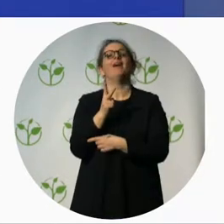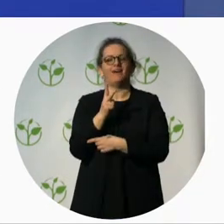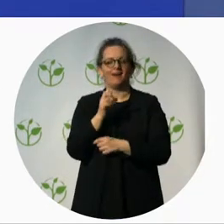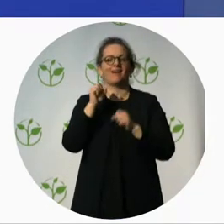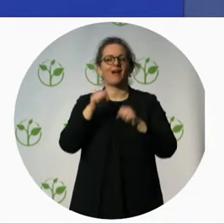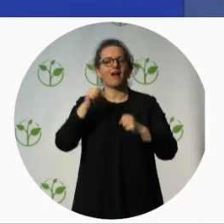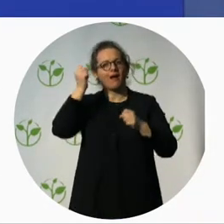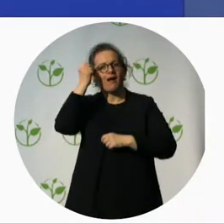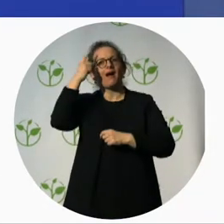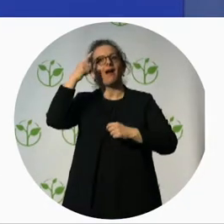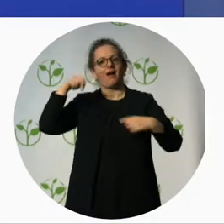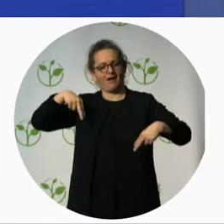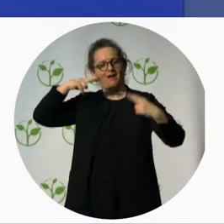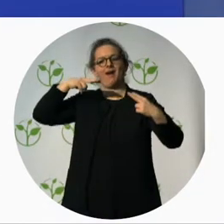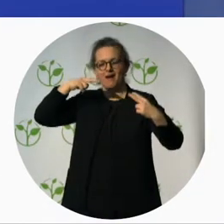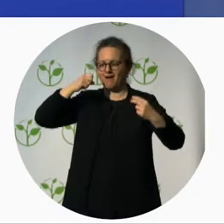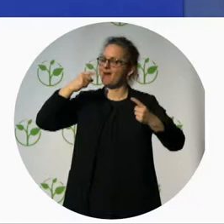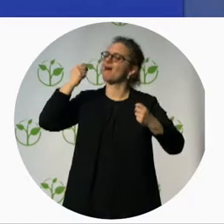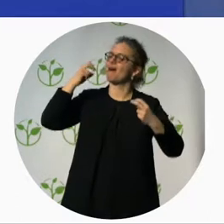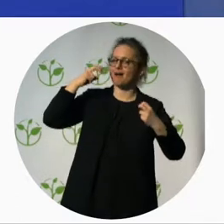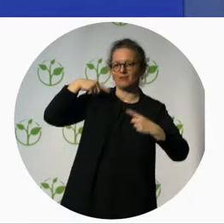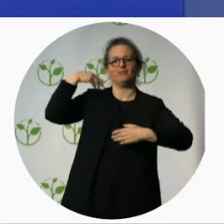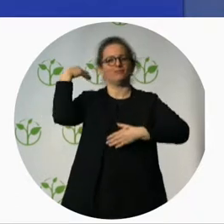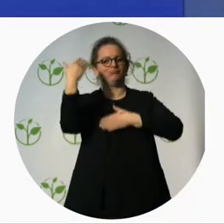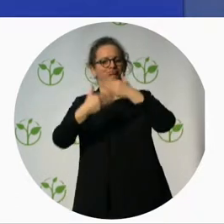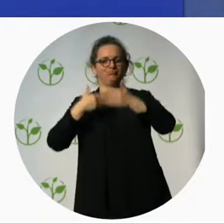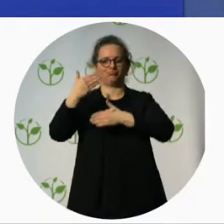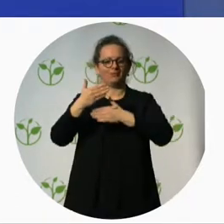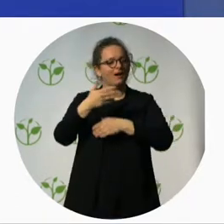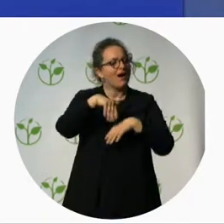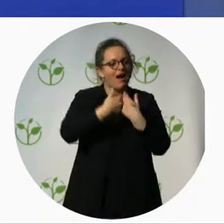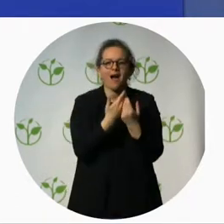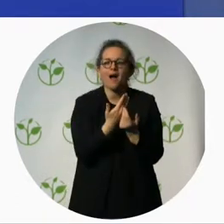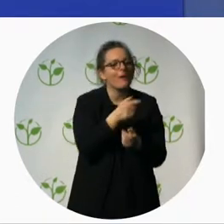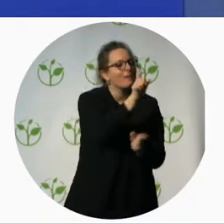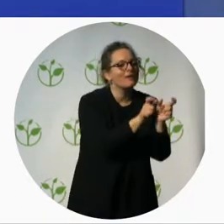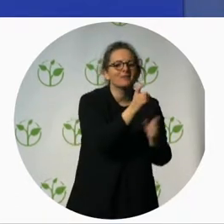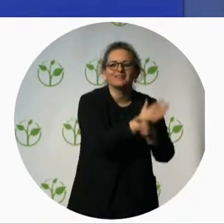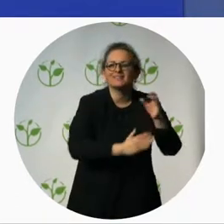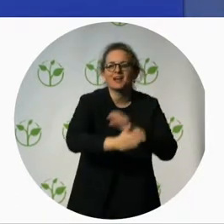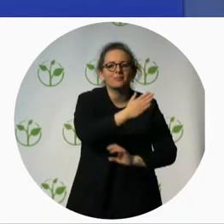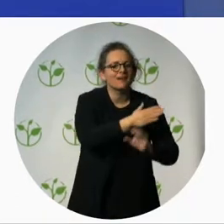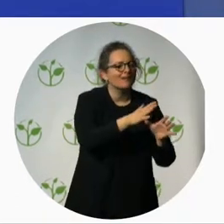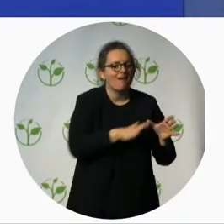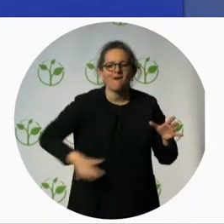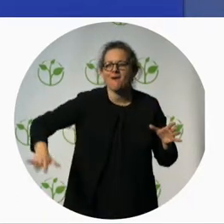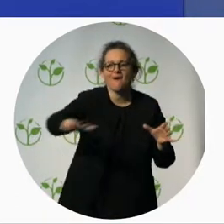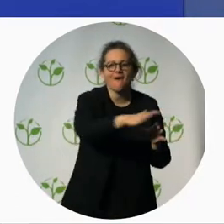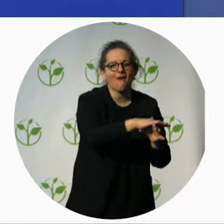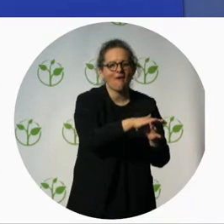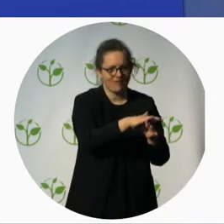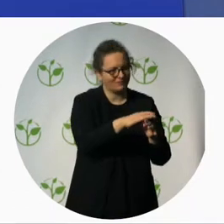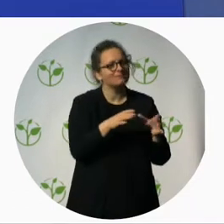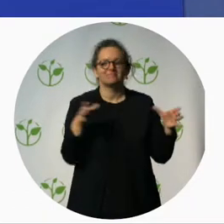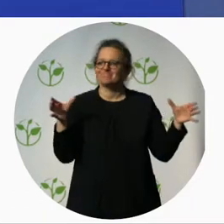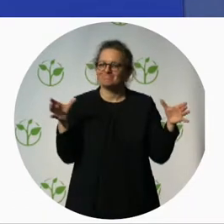for persons with disabilities that we all act collectively to look for a better world in ourselves. I would like to talk